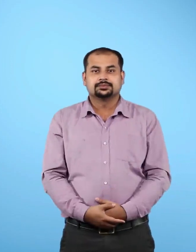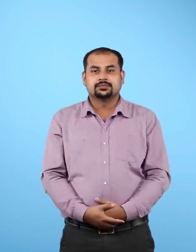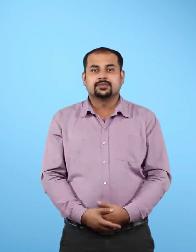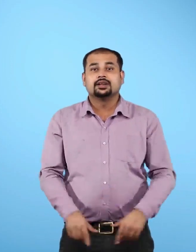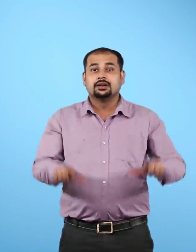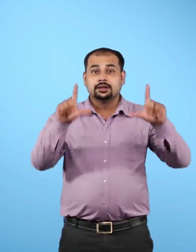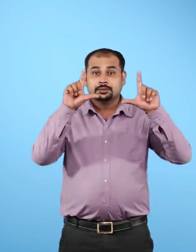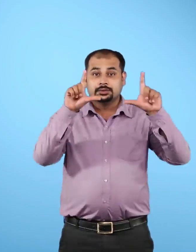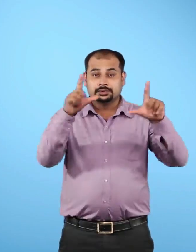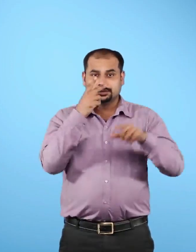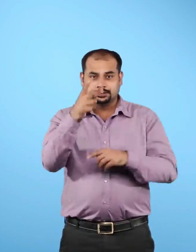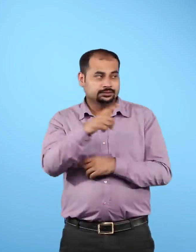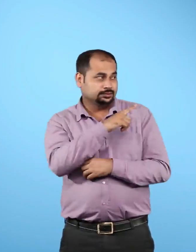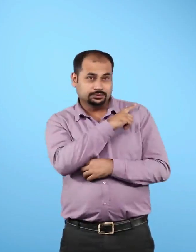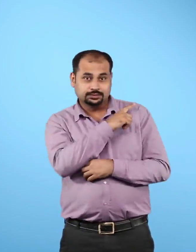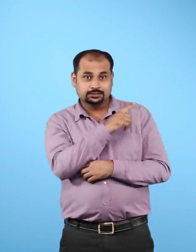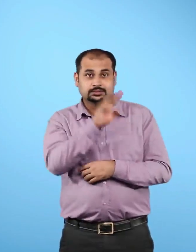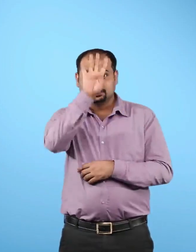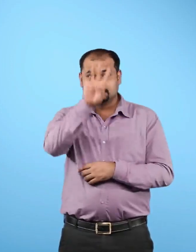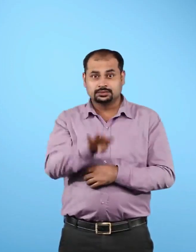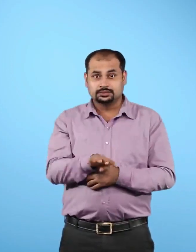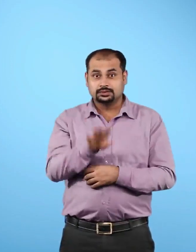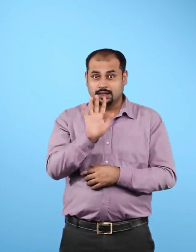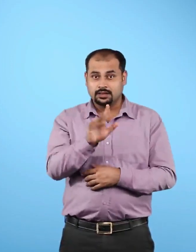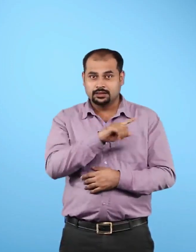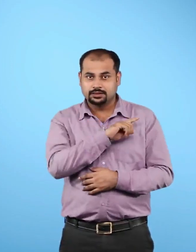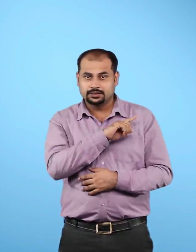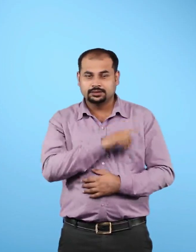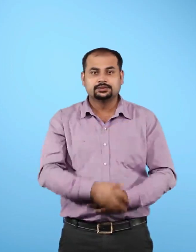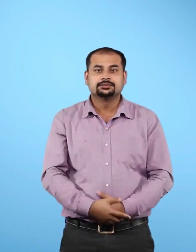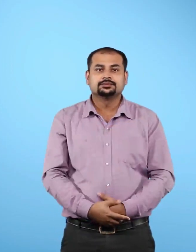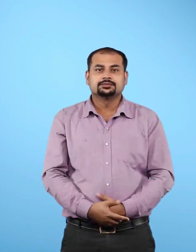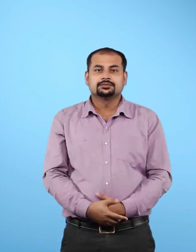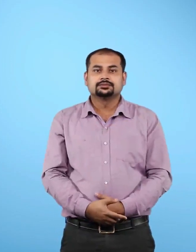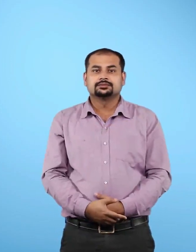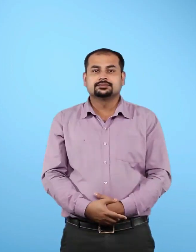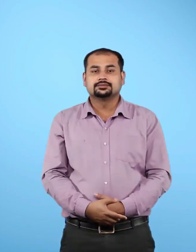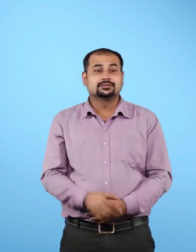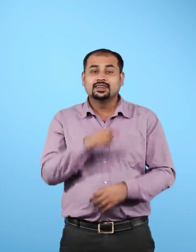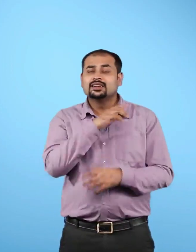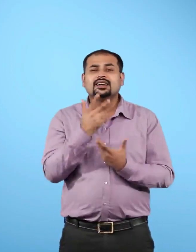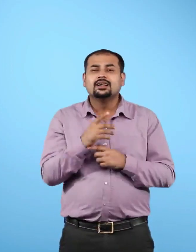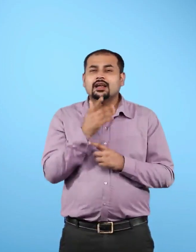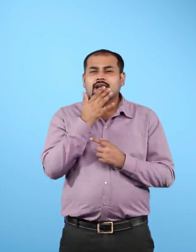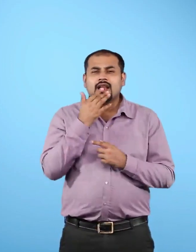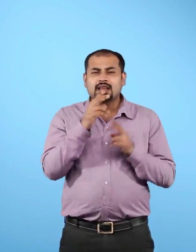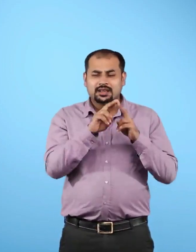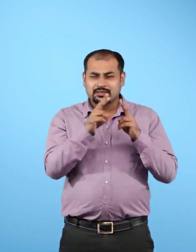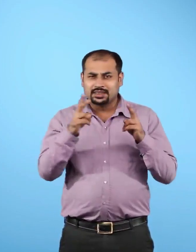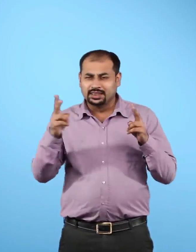To the right side of the page we see a small colored sheet with lots and lots of stripes